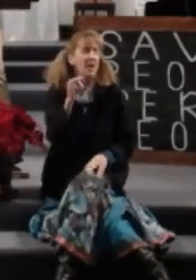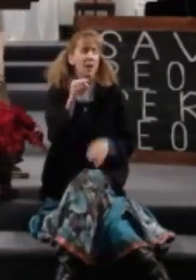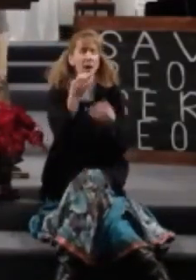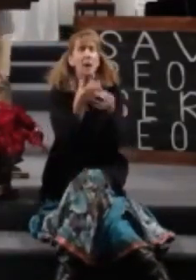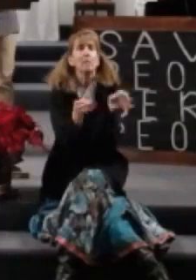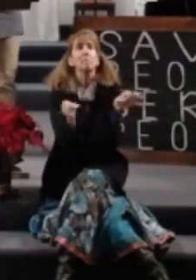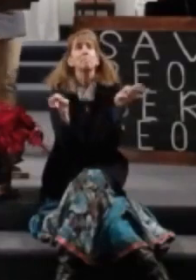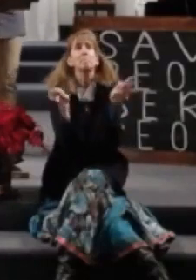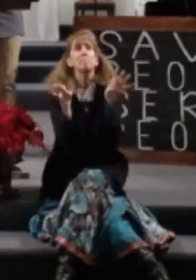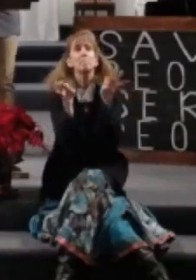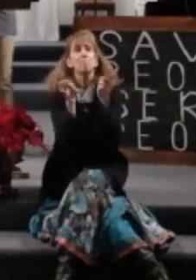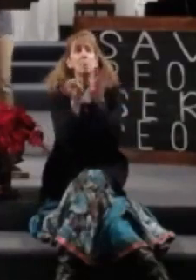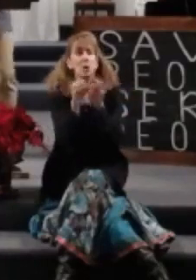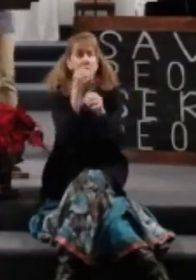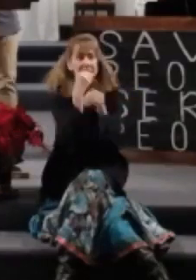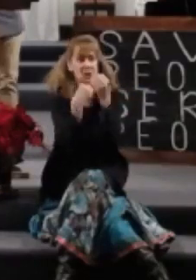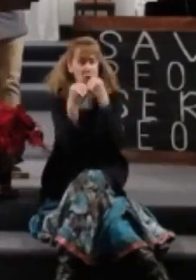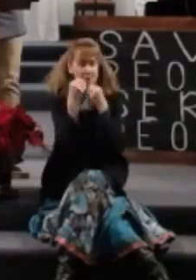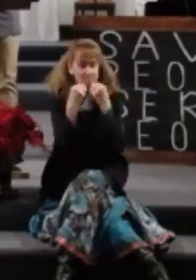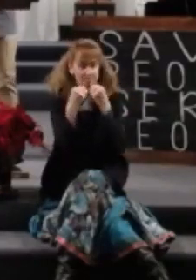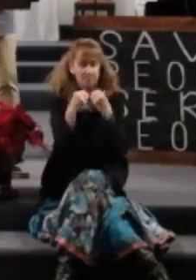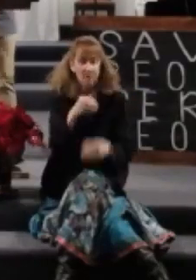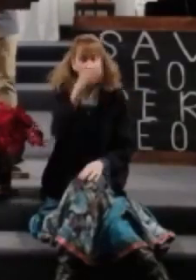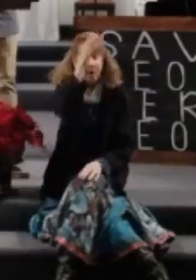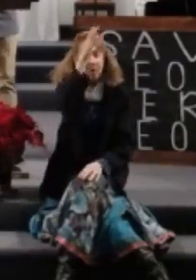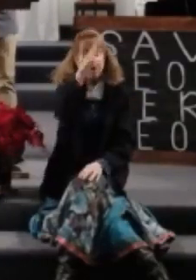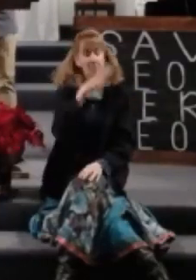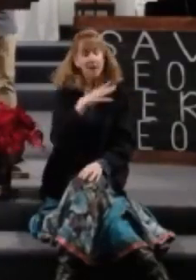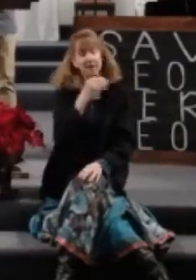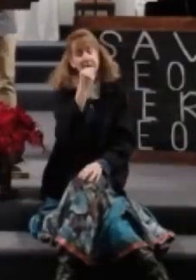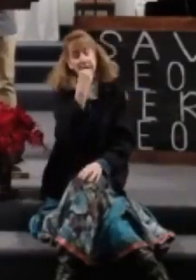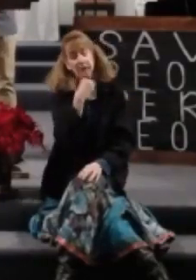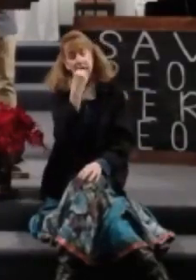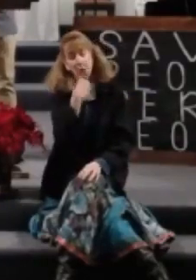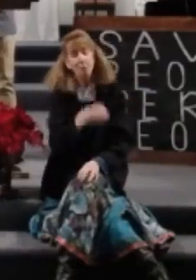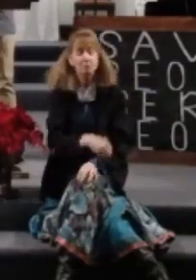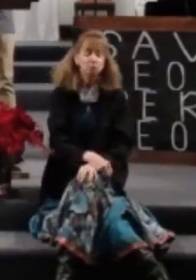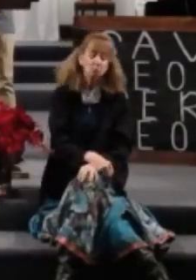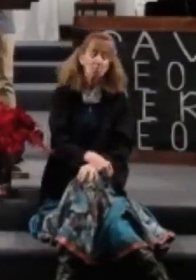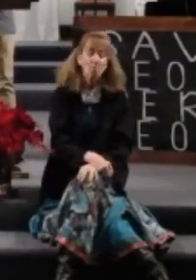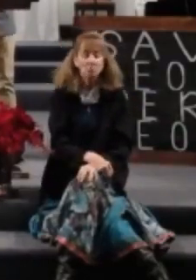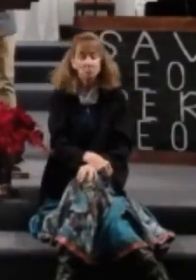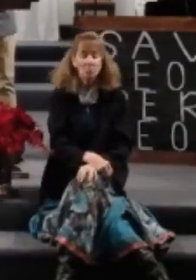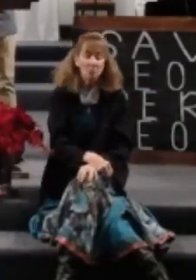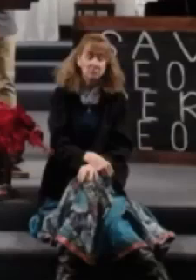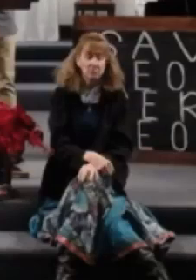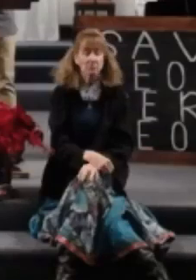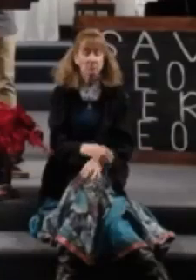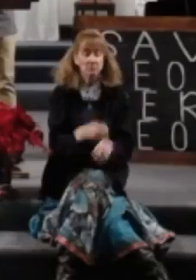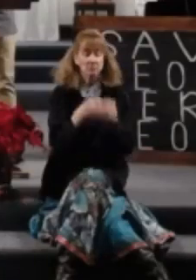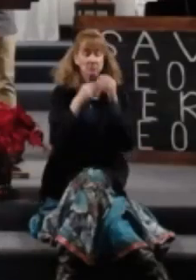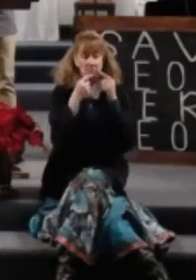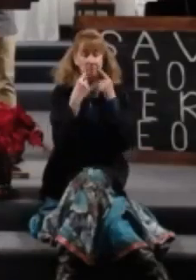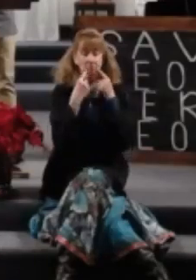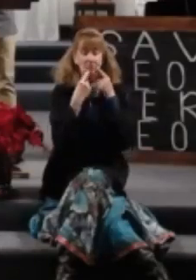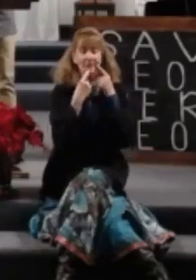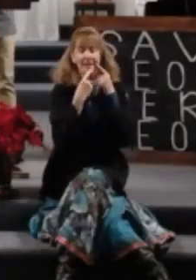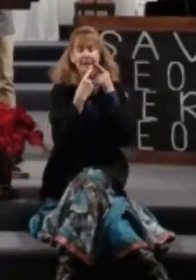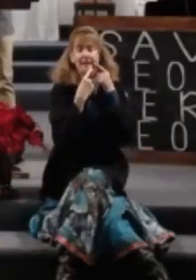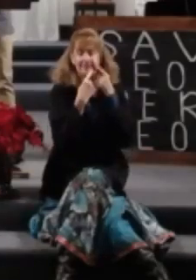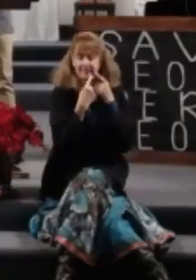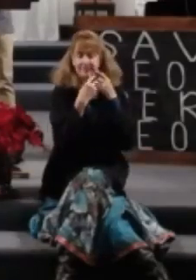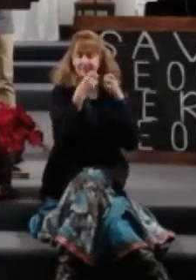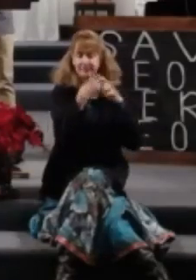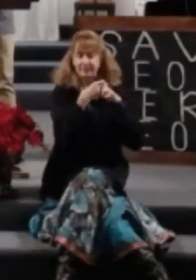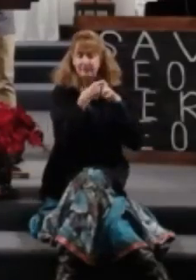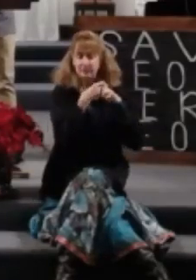important business dinner. And so he's sitting there and he's eating the meal before he speaks, but he must have bitten down on something hard